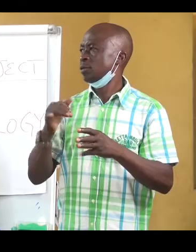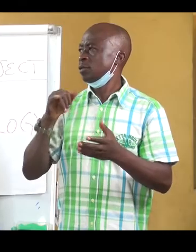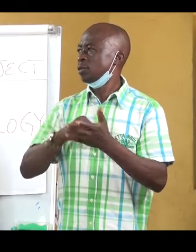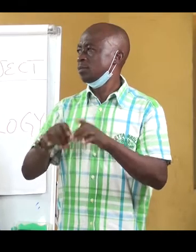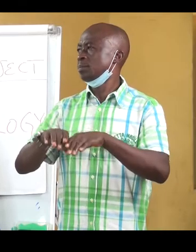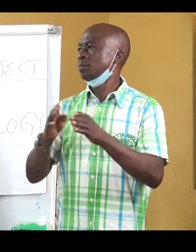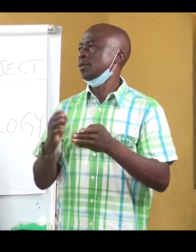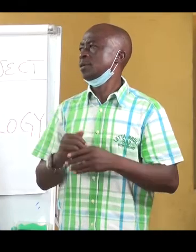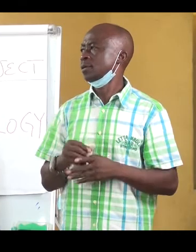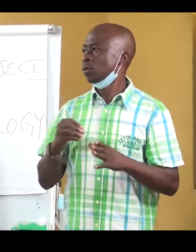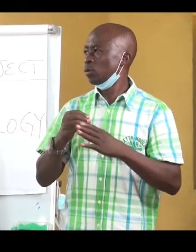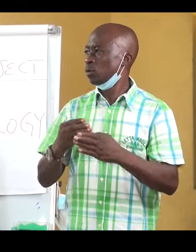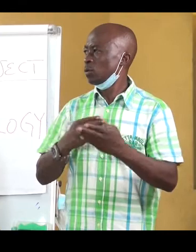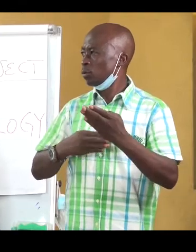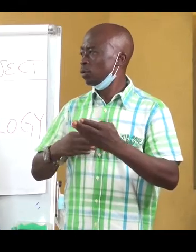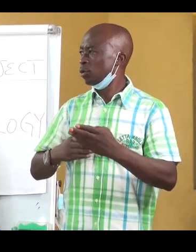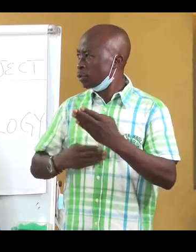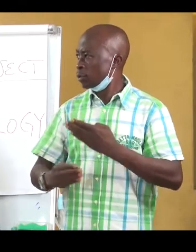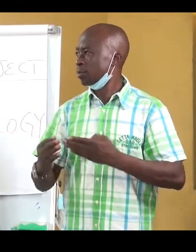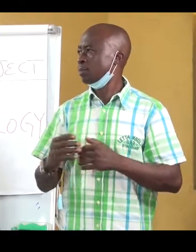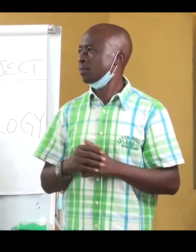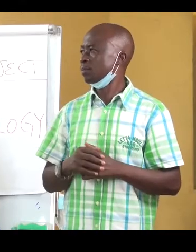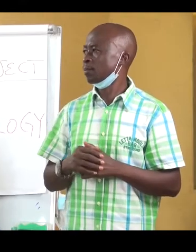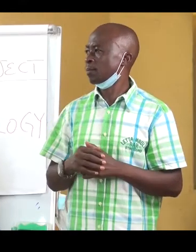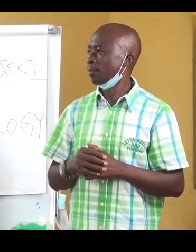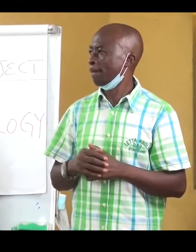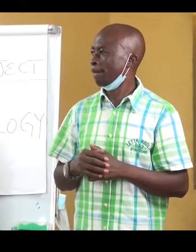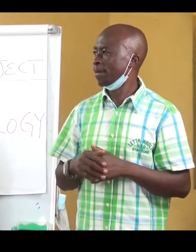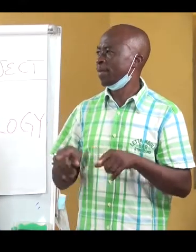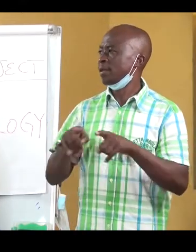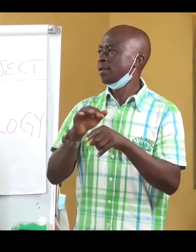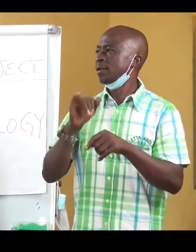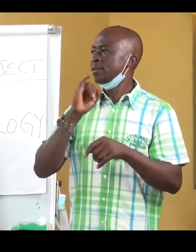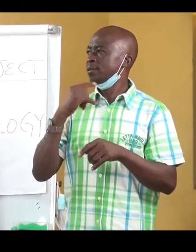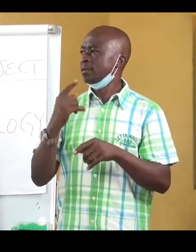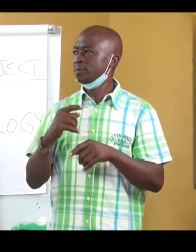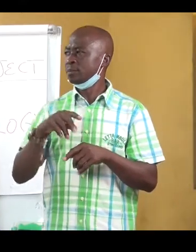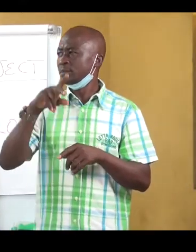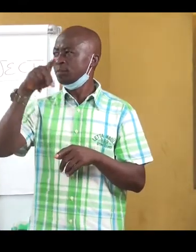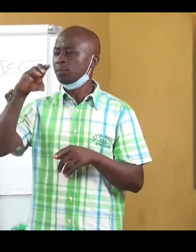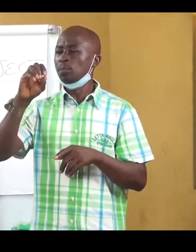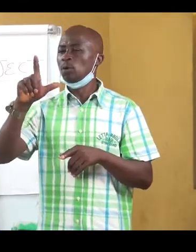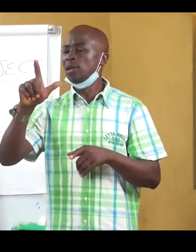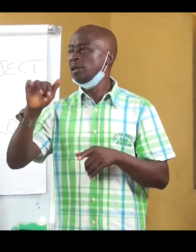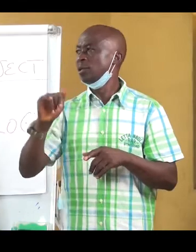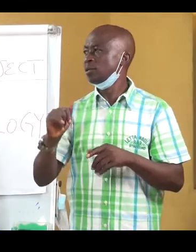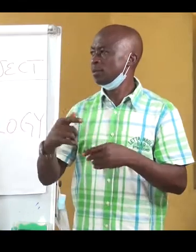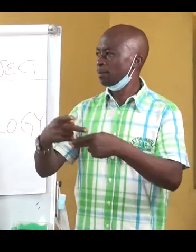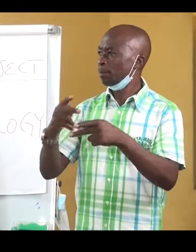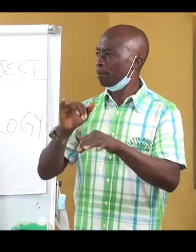What happened at fertilization? As I said, the pollen grain, the pollination places the pollen grain on the stigma. But as I said,